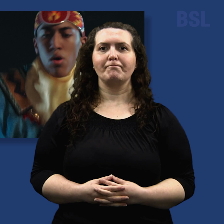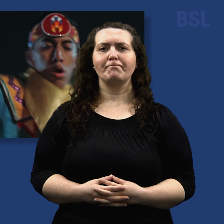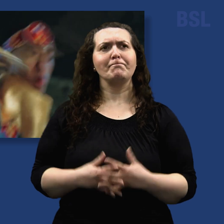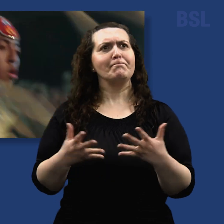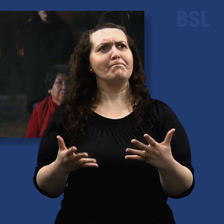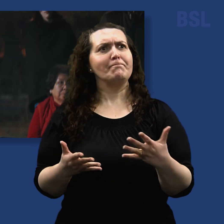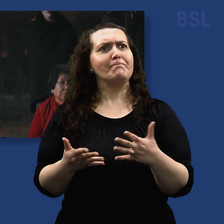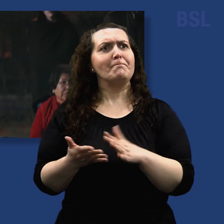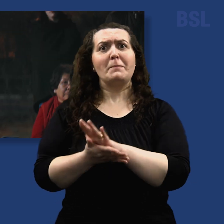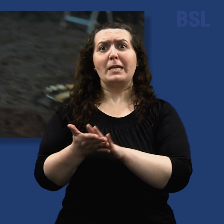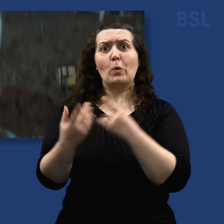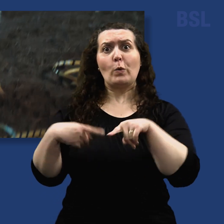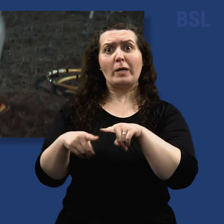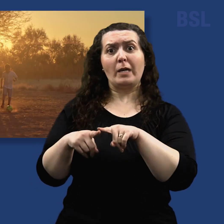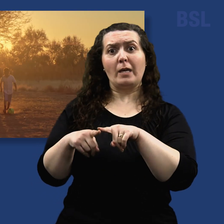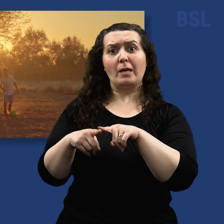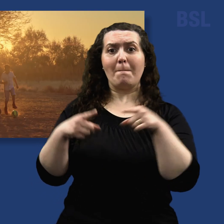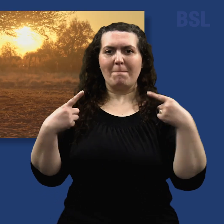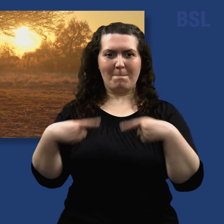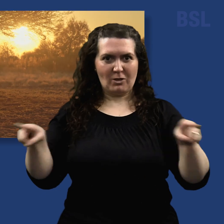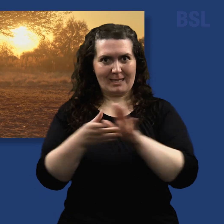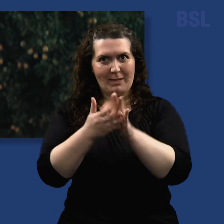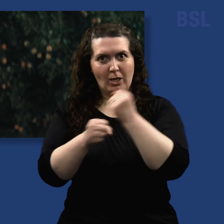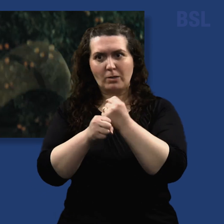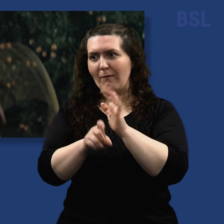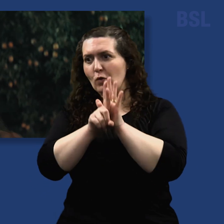It is not something that can be forced or compelled.